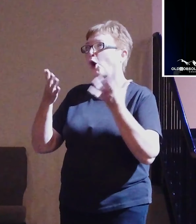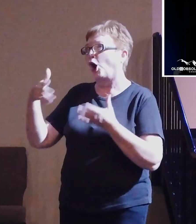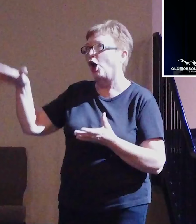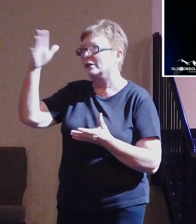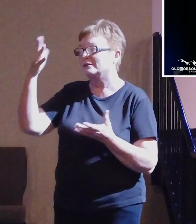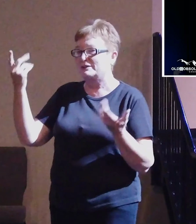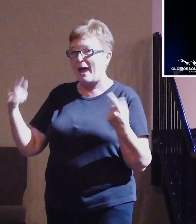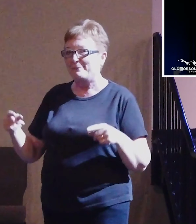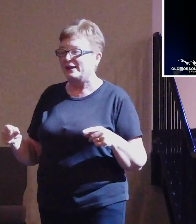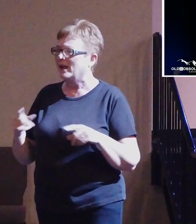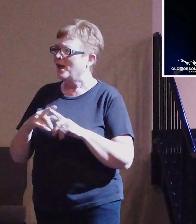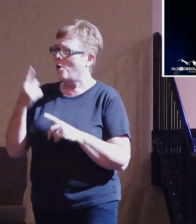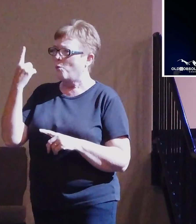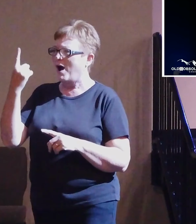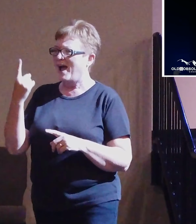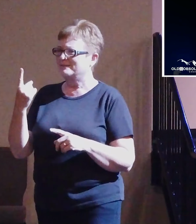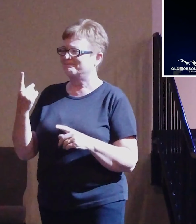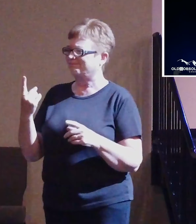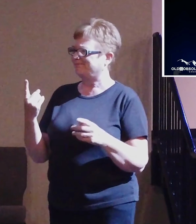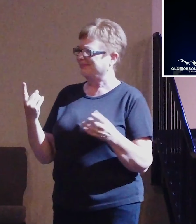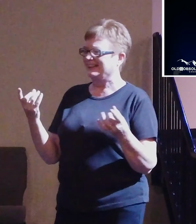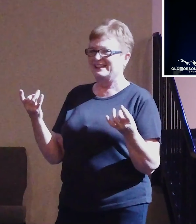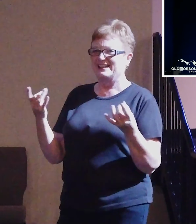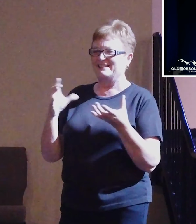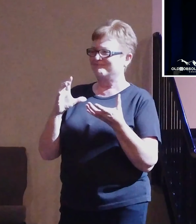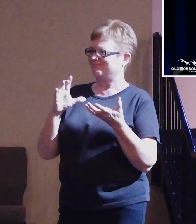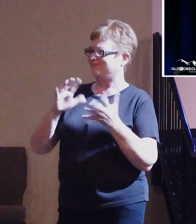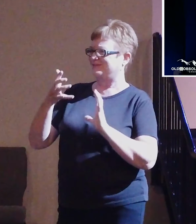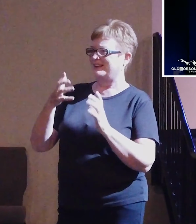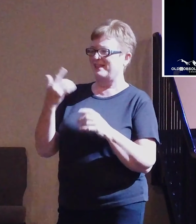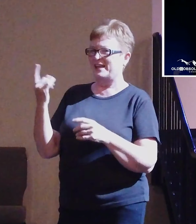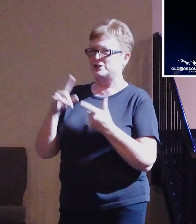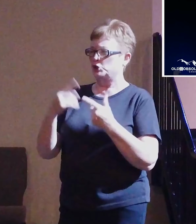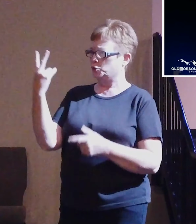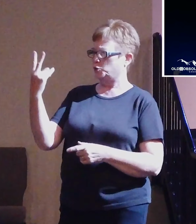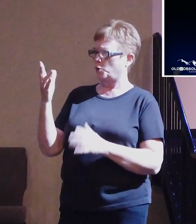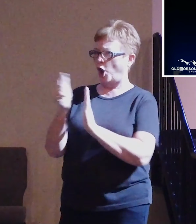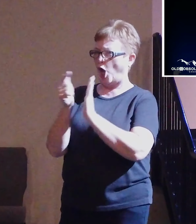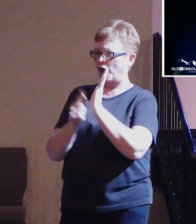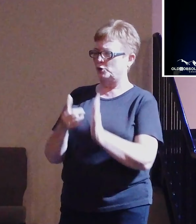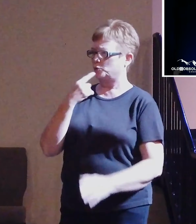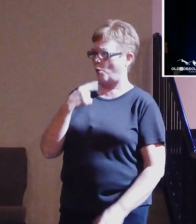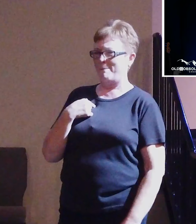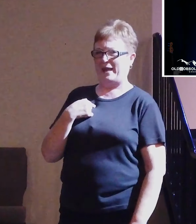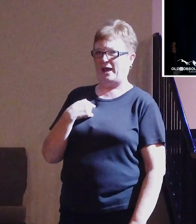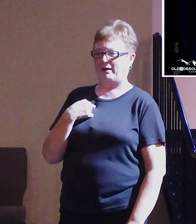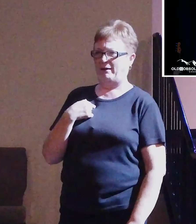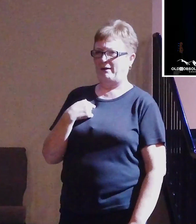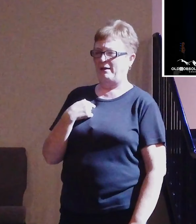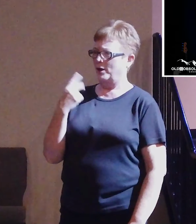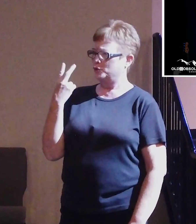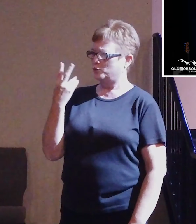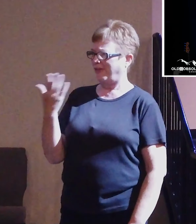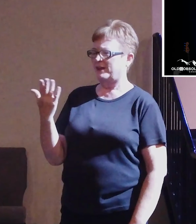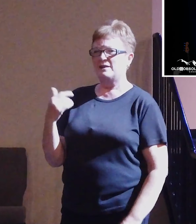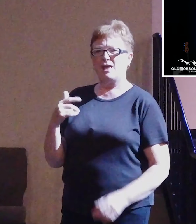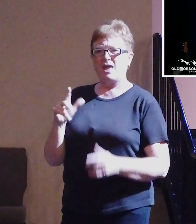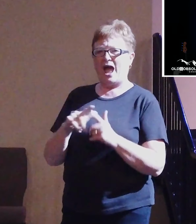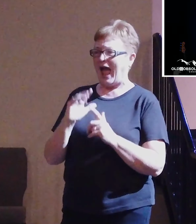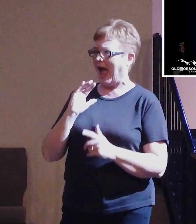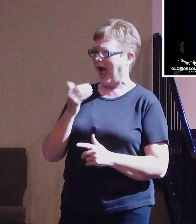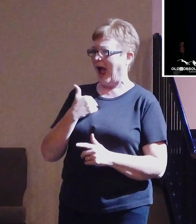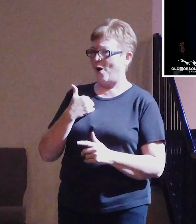And one of the disturbing things that at least two lawyers have told me personally is that our